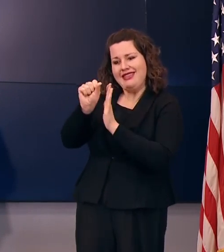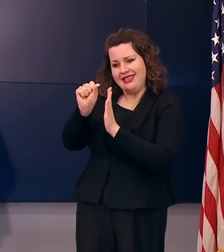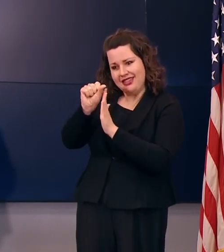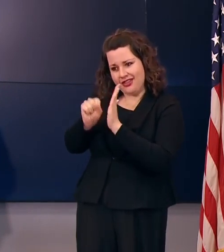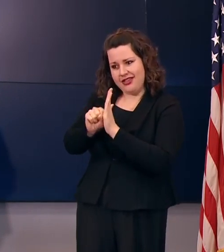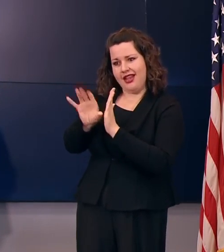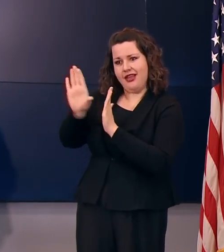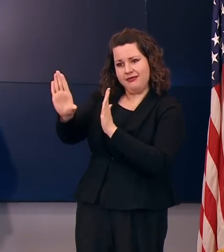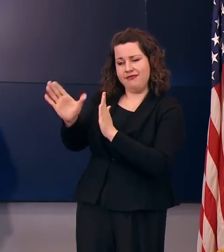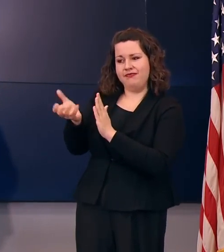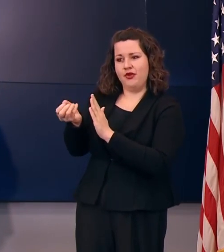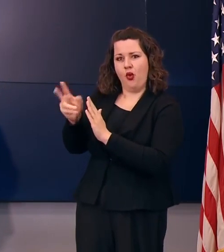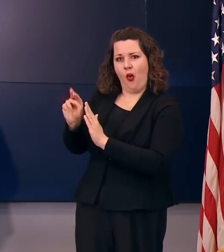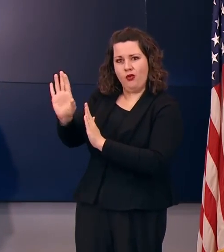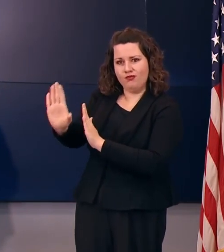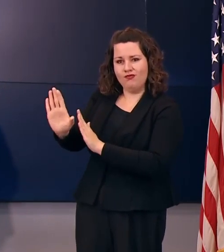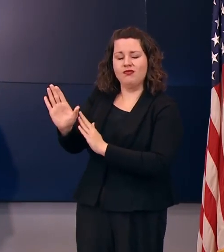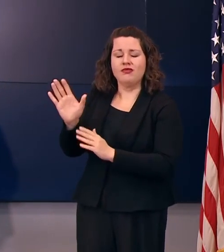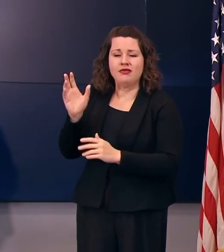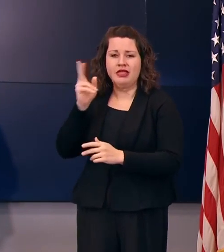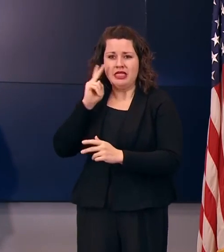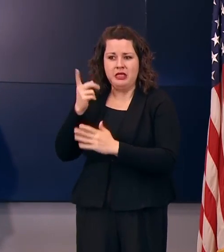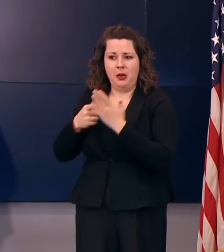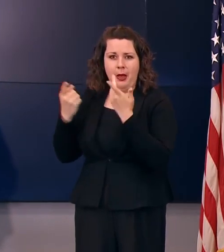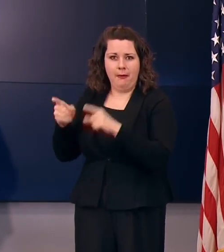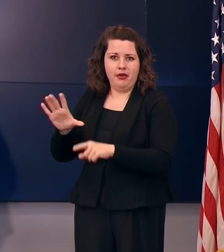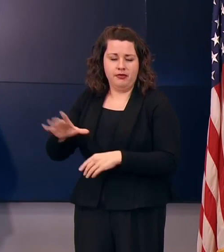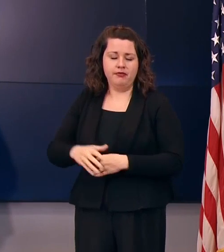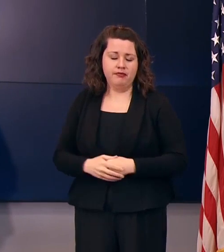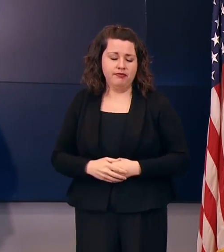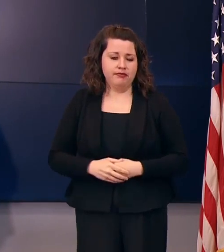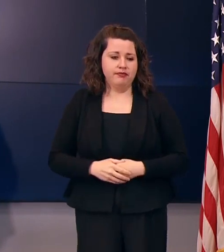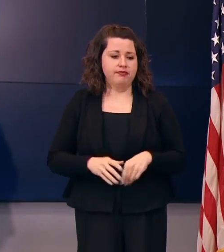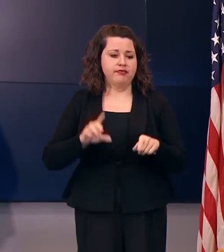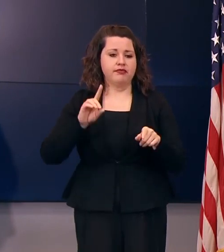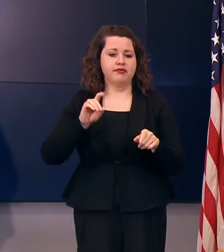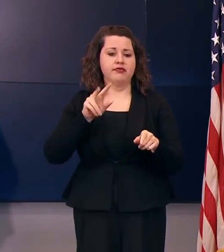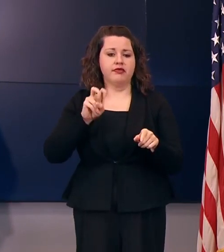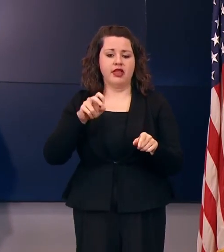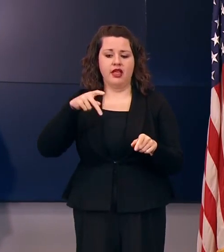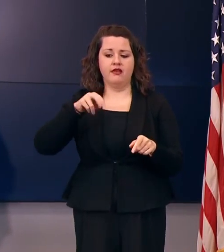on what they're seeing in their reflective states. Dave Price, Channel 13.